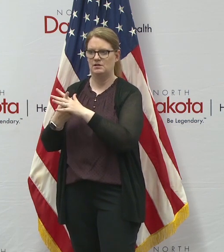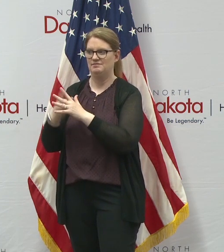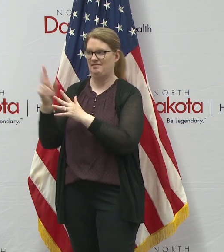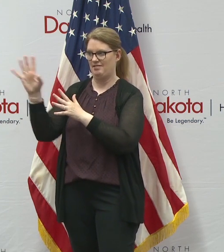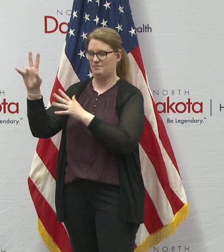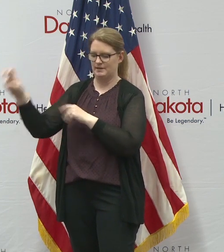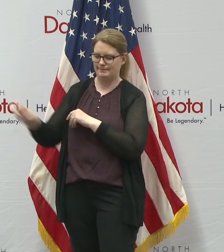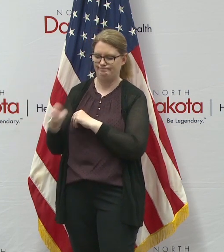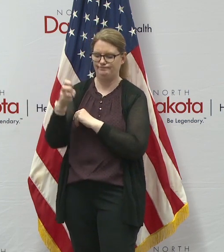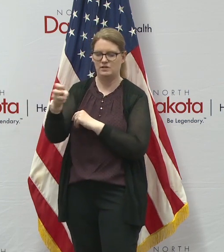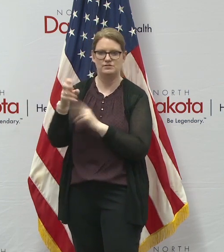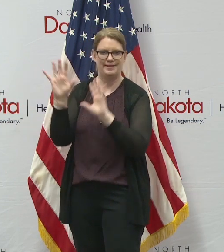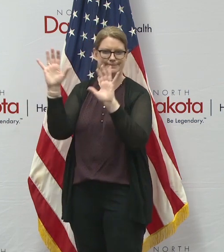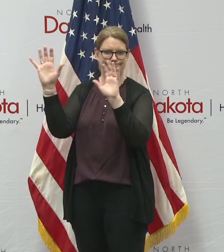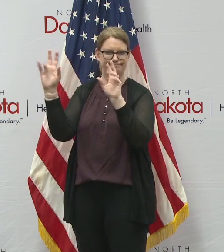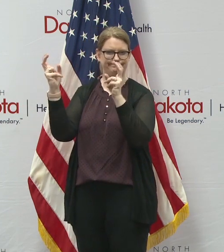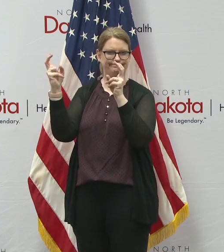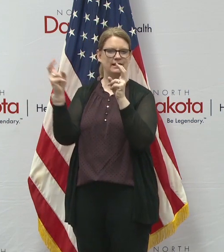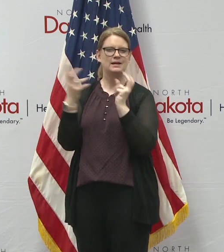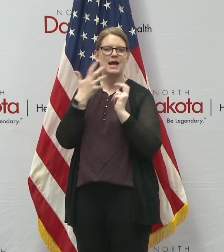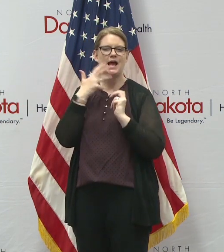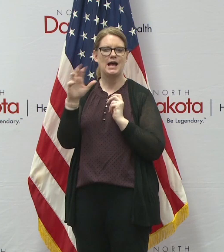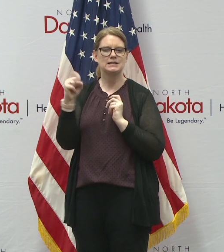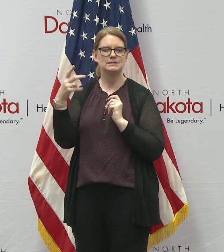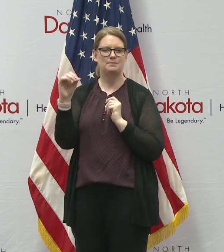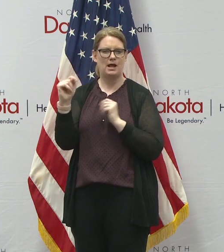list. But there's nothing,